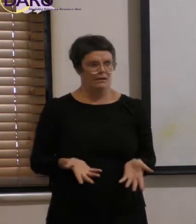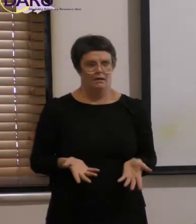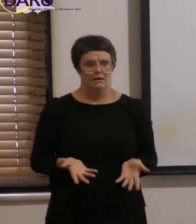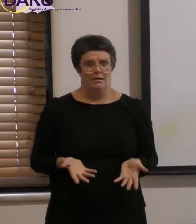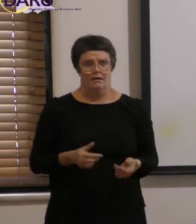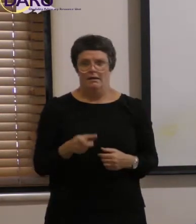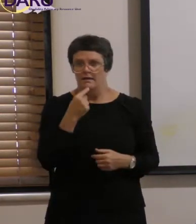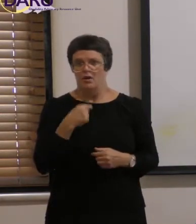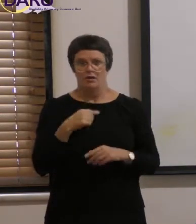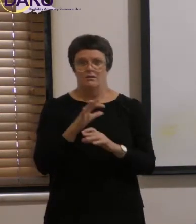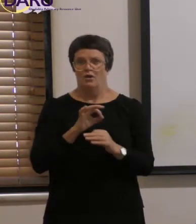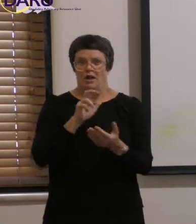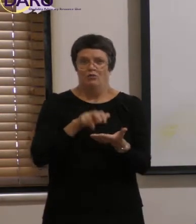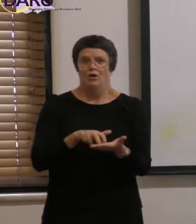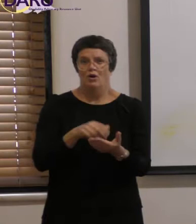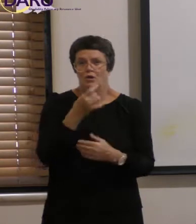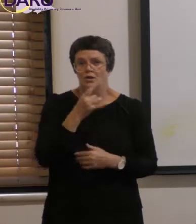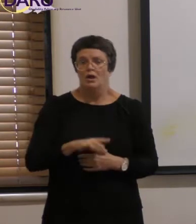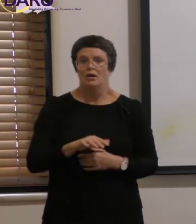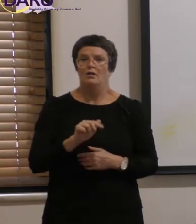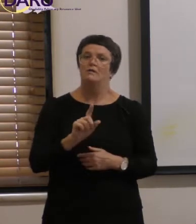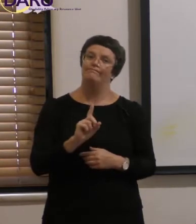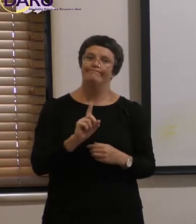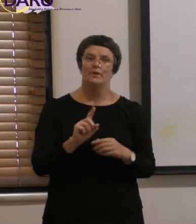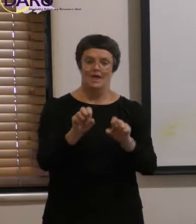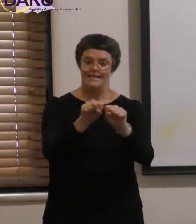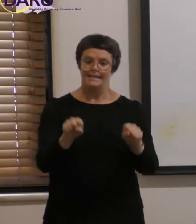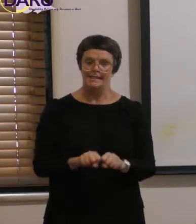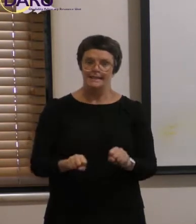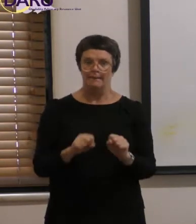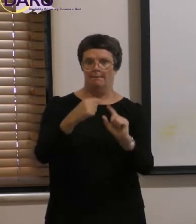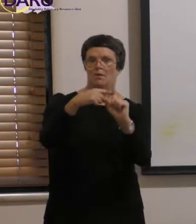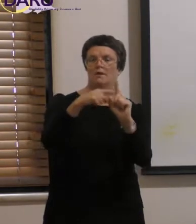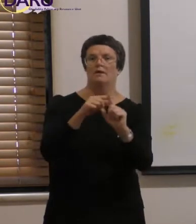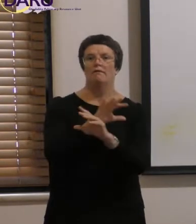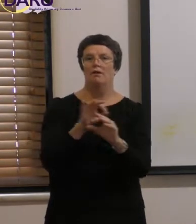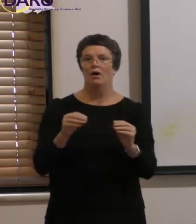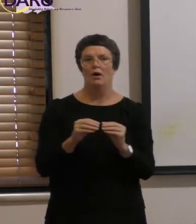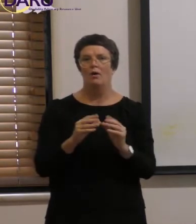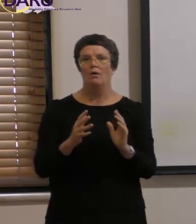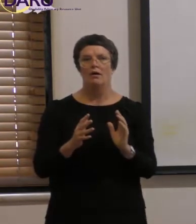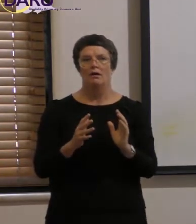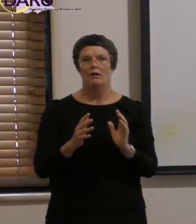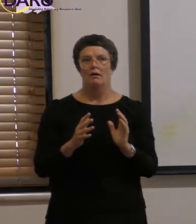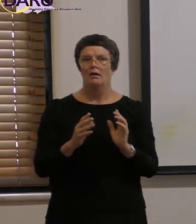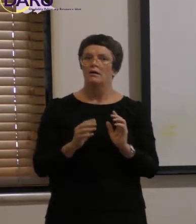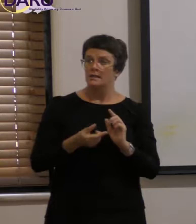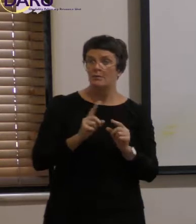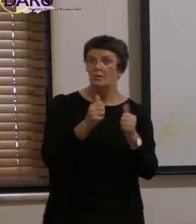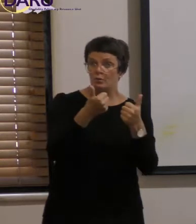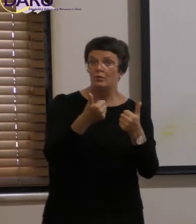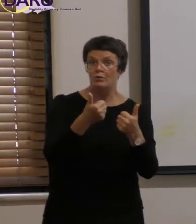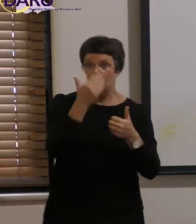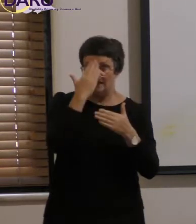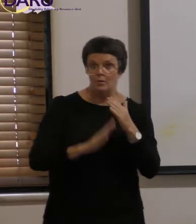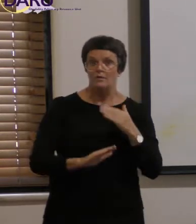enrolling, So it's really, what we're seeing is when there's really good practice, it's not getting cemented in.